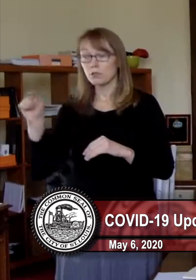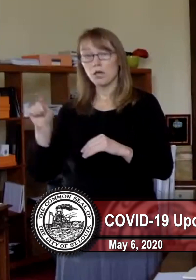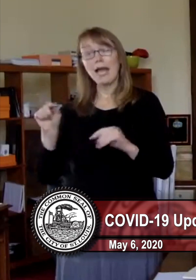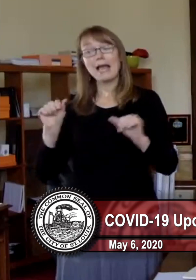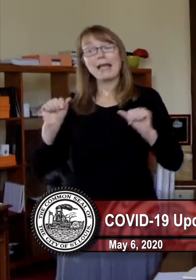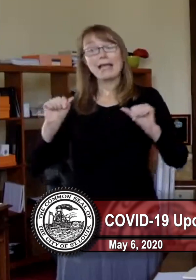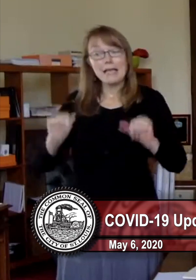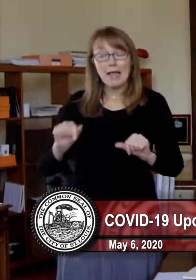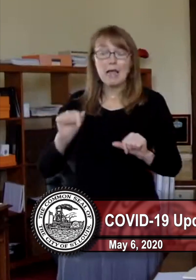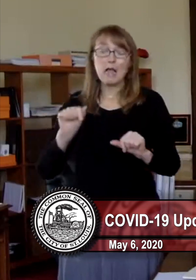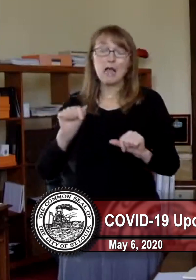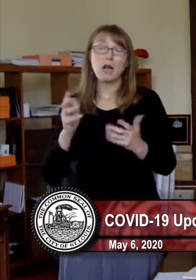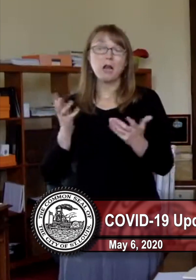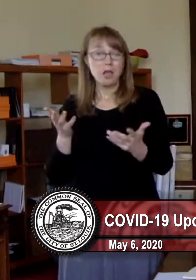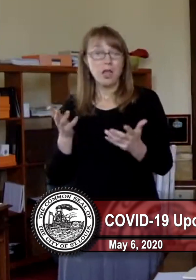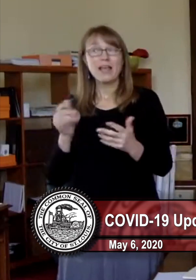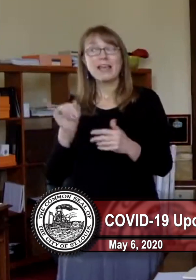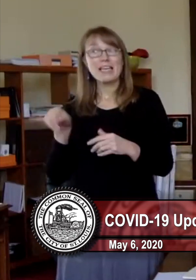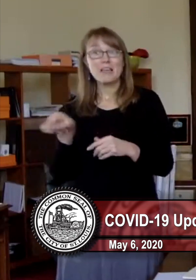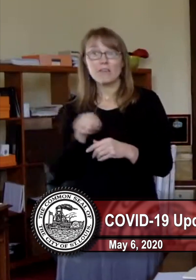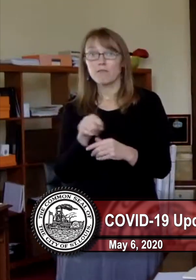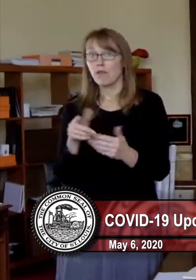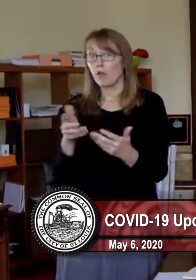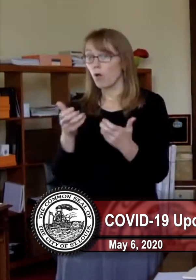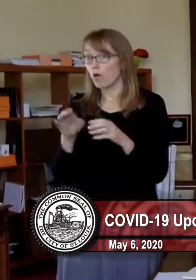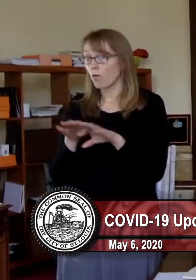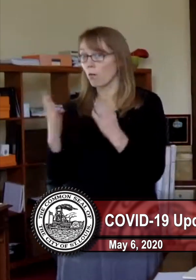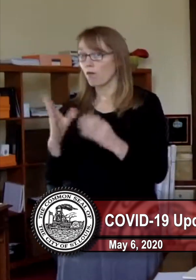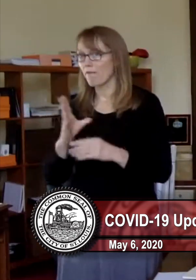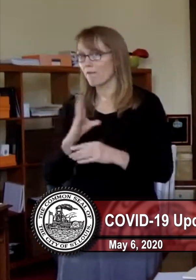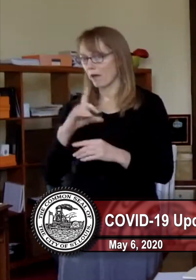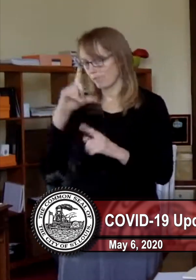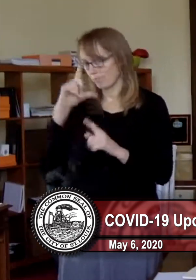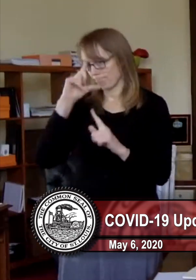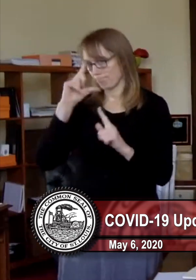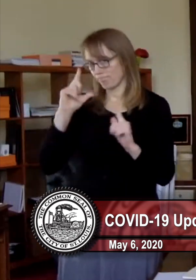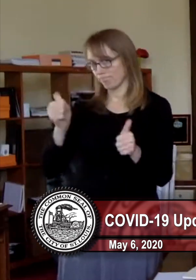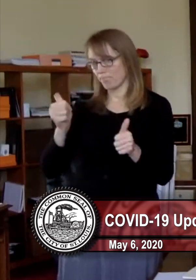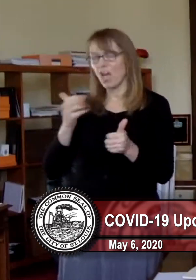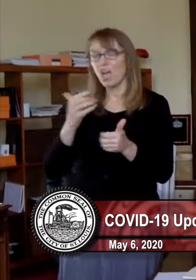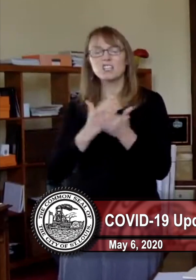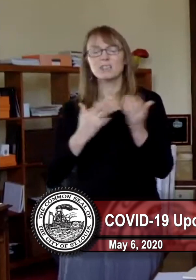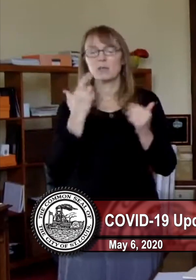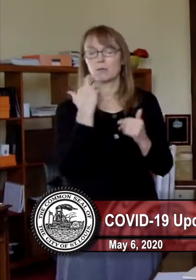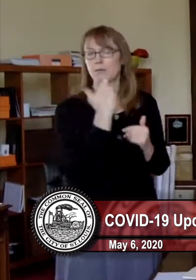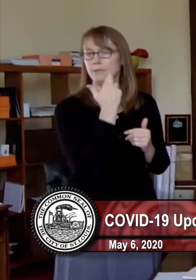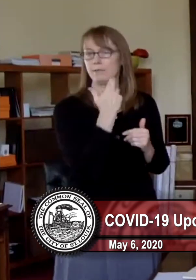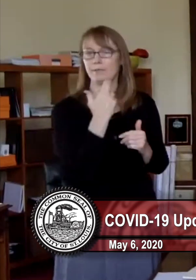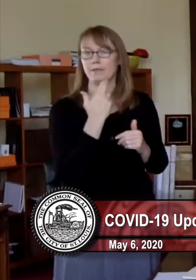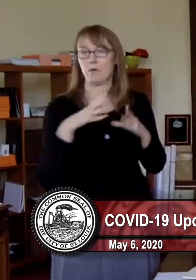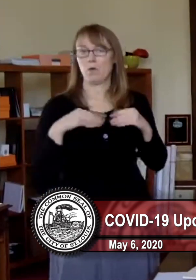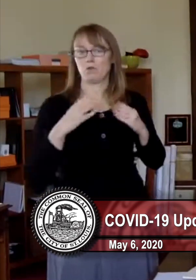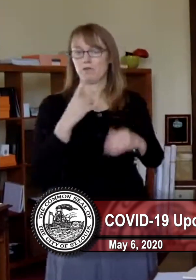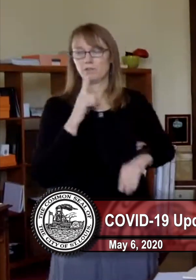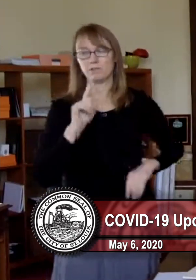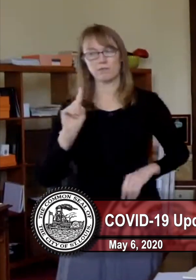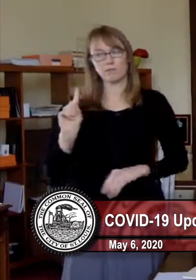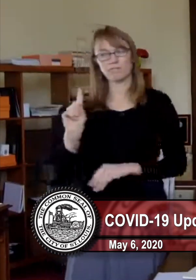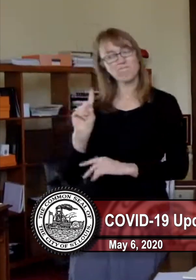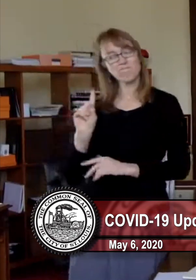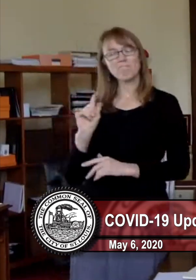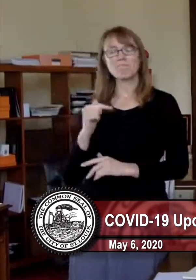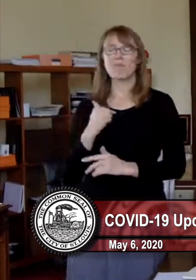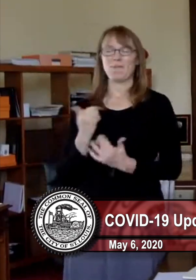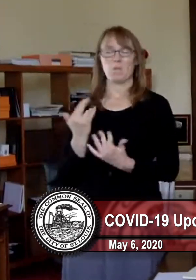several who have said, I'm going to wait a week or two to see how this goes. I've also talked to many individuals who have